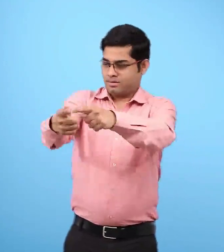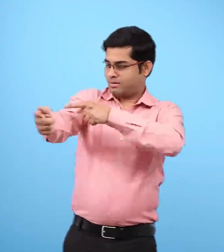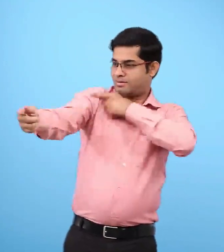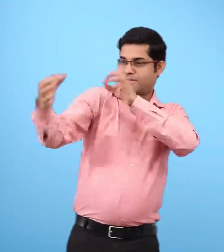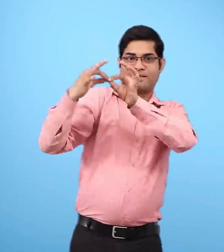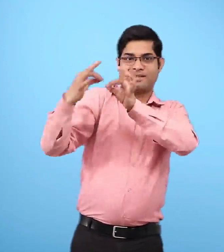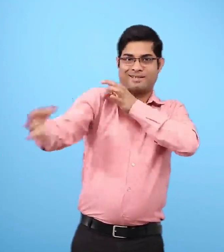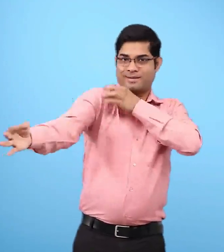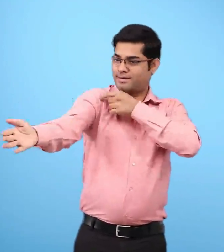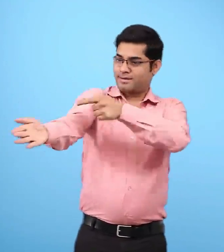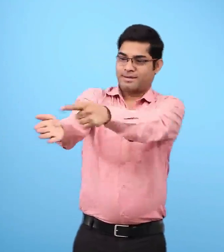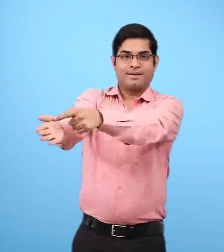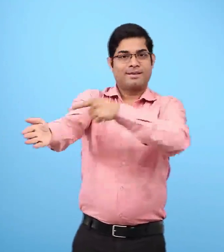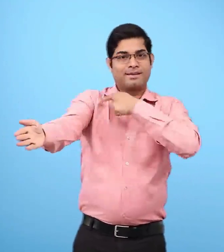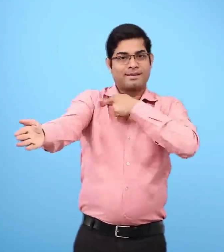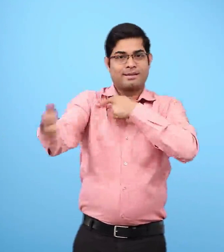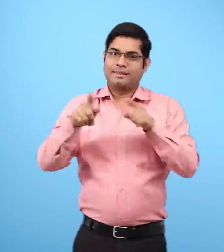size as your arm.